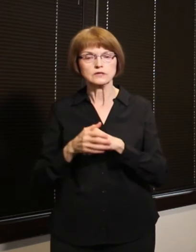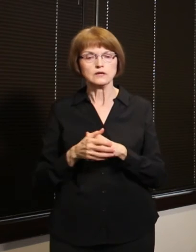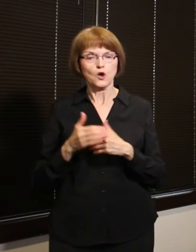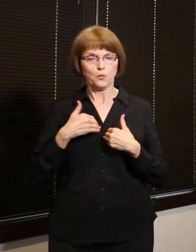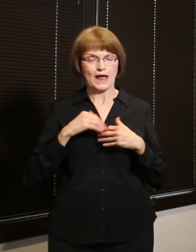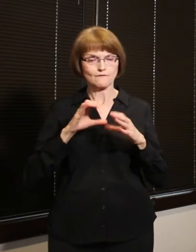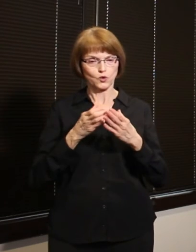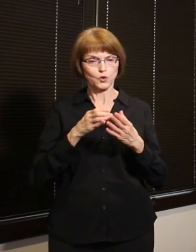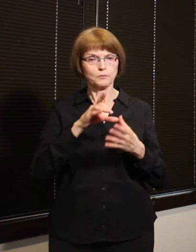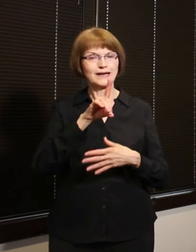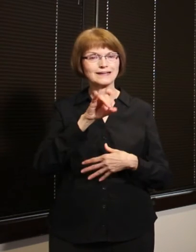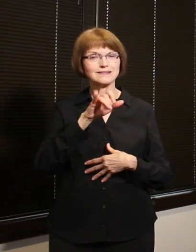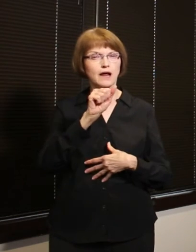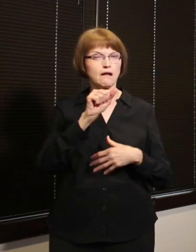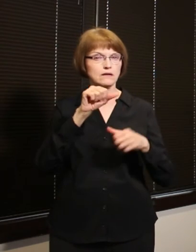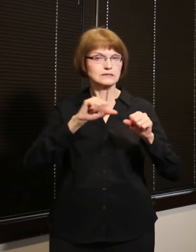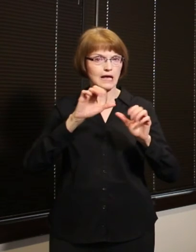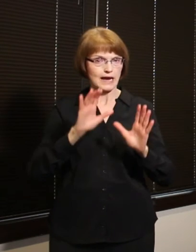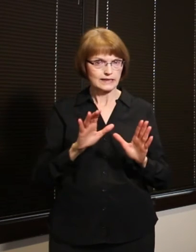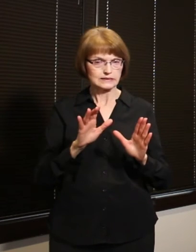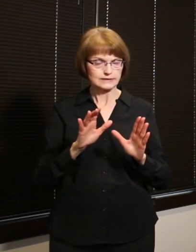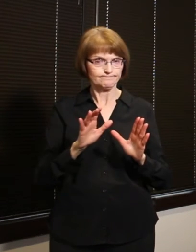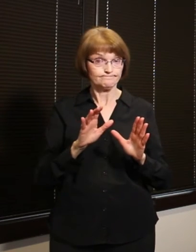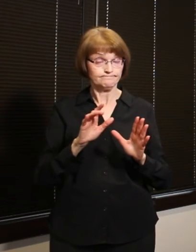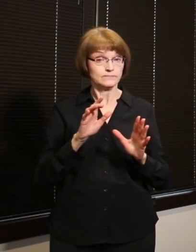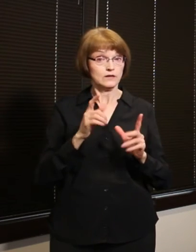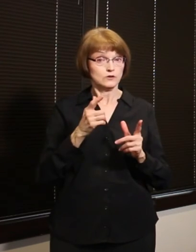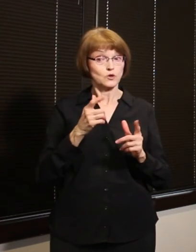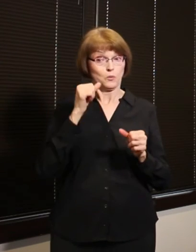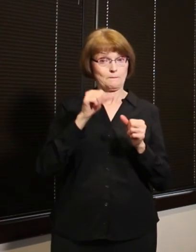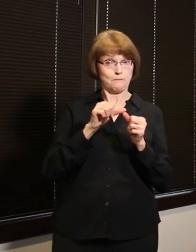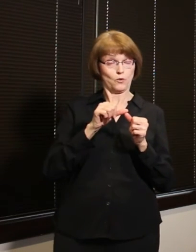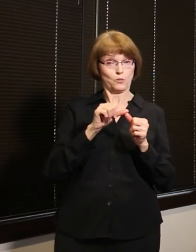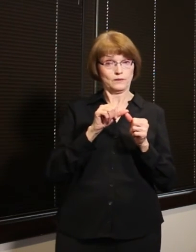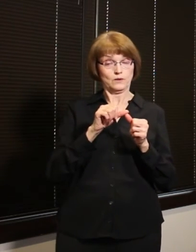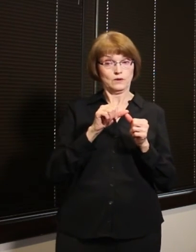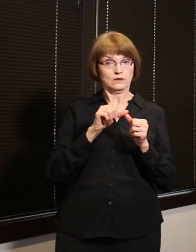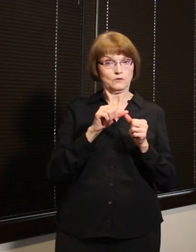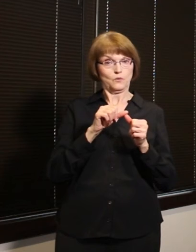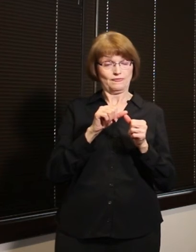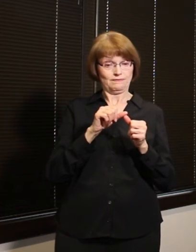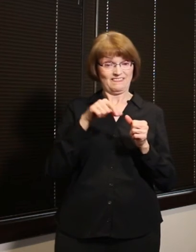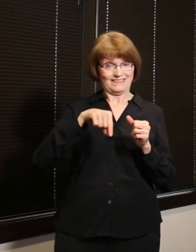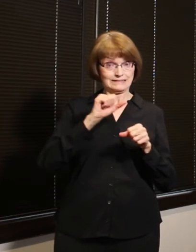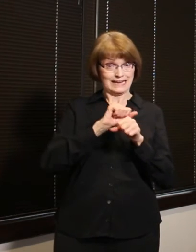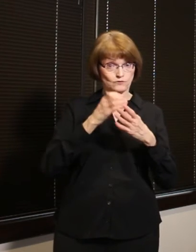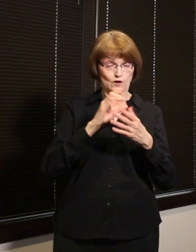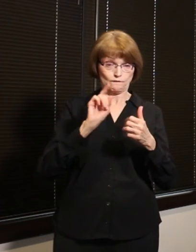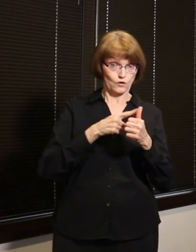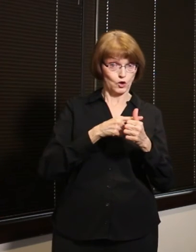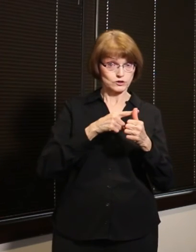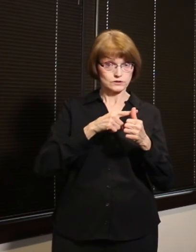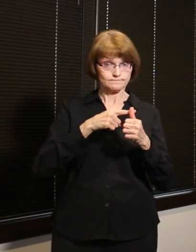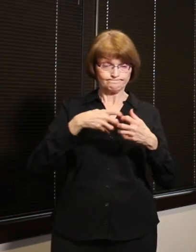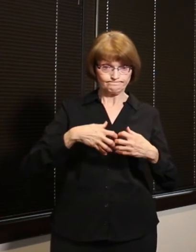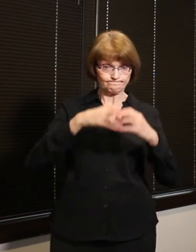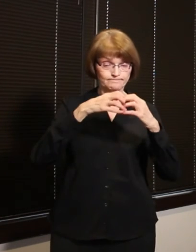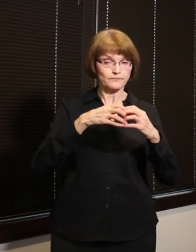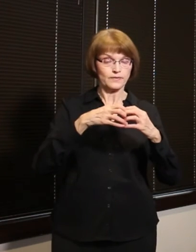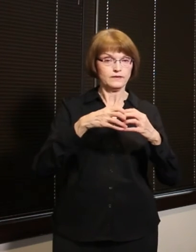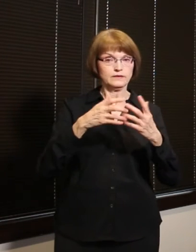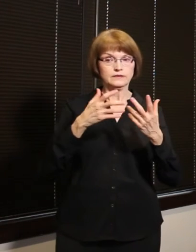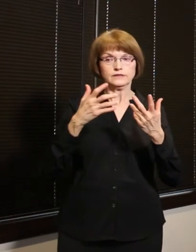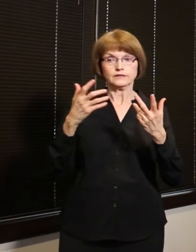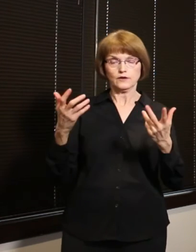scientists. So I'll again take us back to when we first started forming this task force. We brought together our analytic